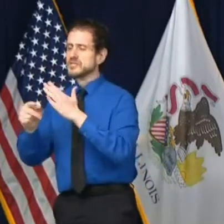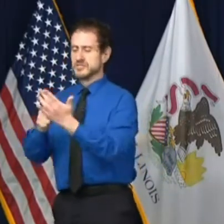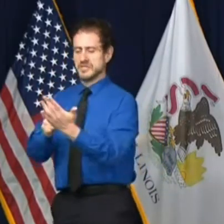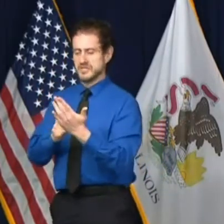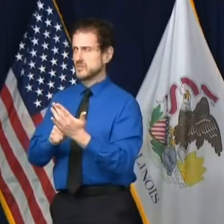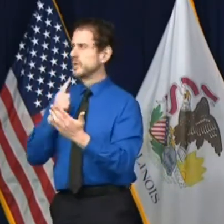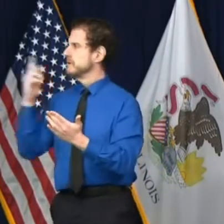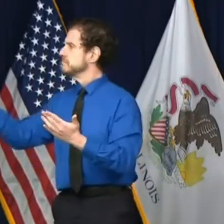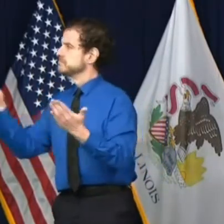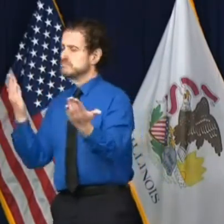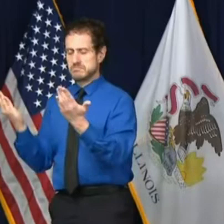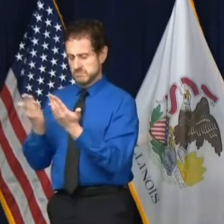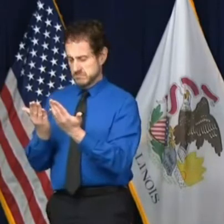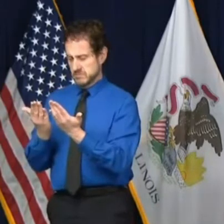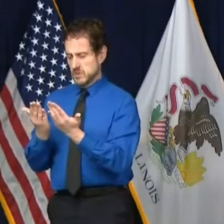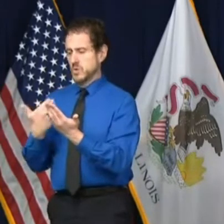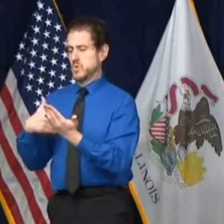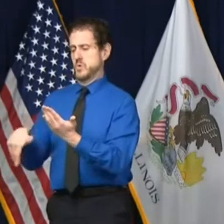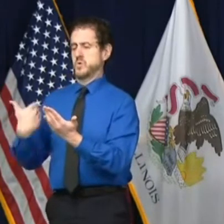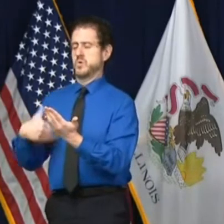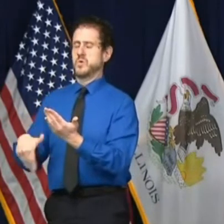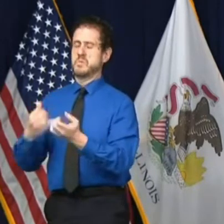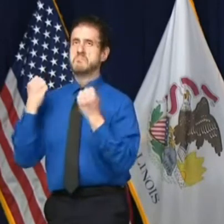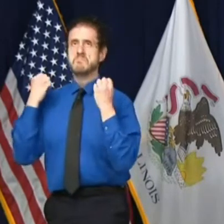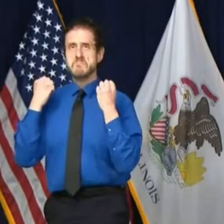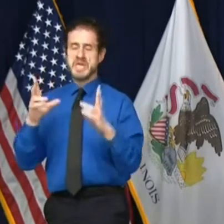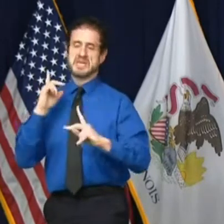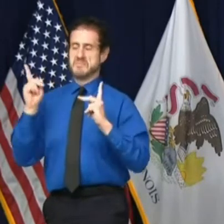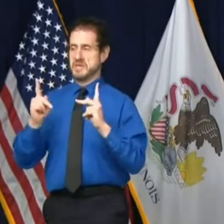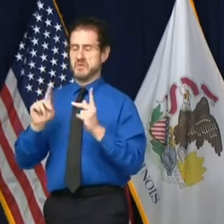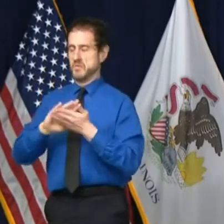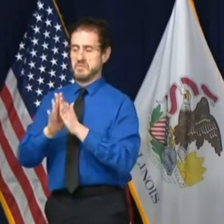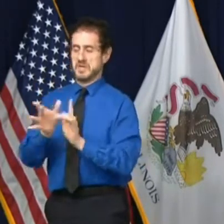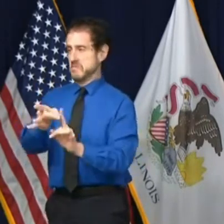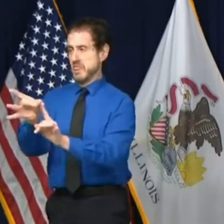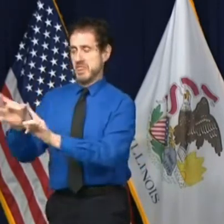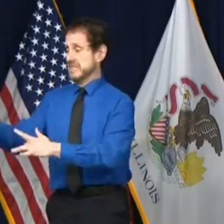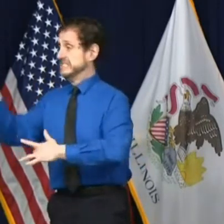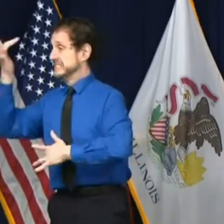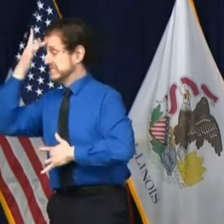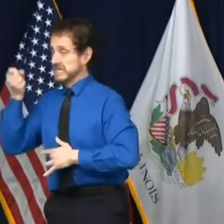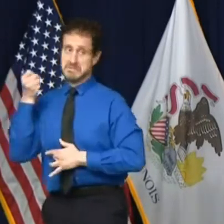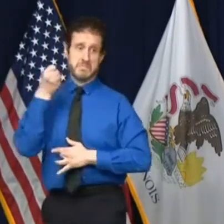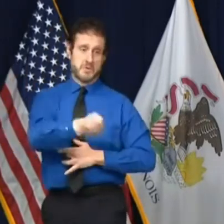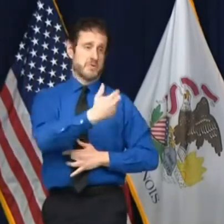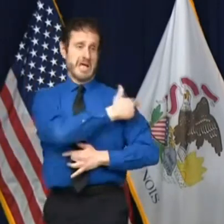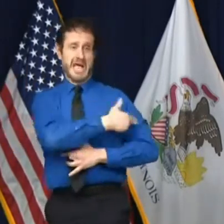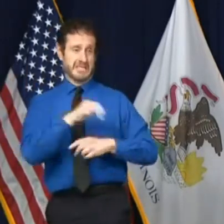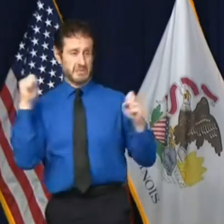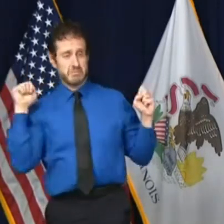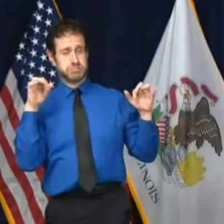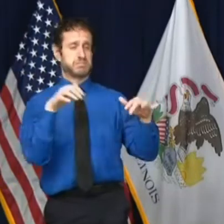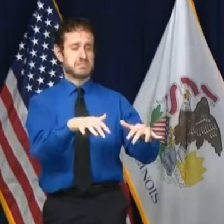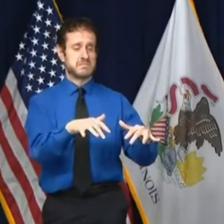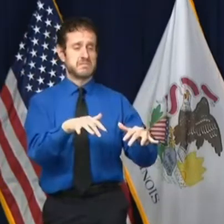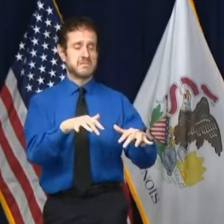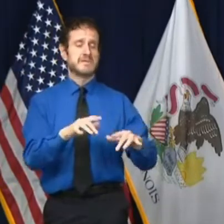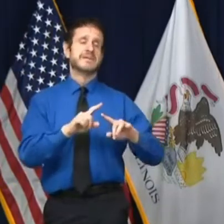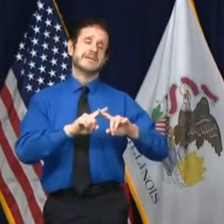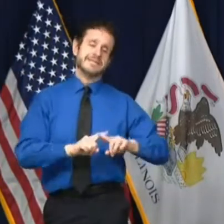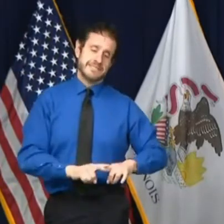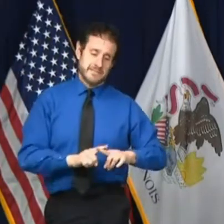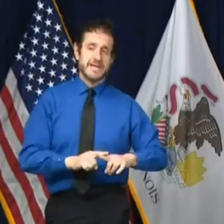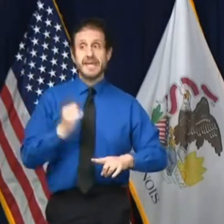early on showed that there would be many, many more people who would be hospitalized, depending upon